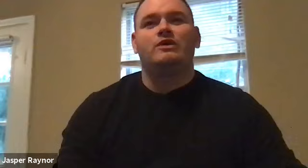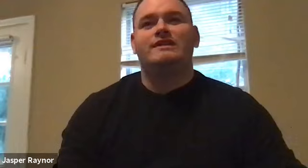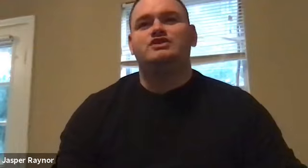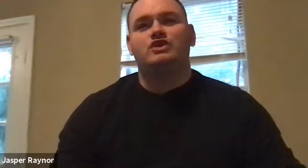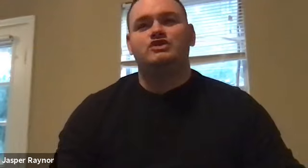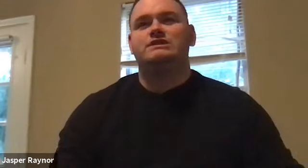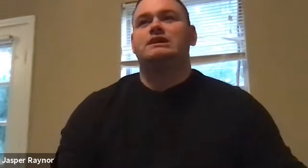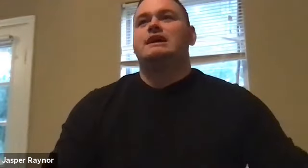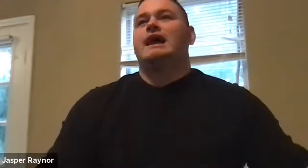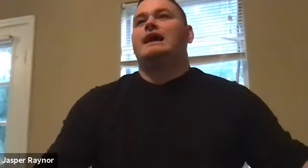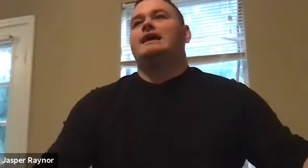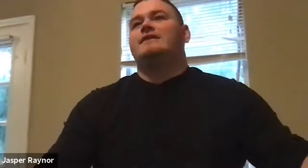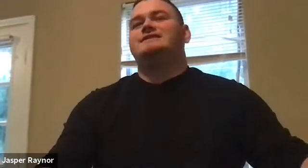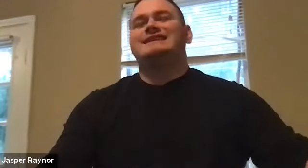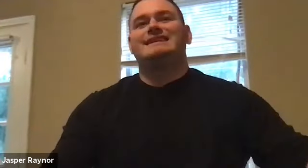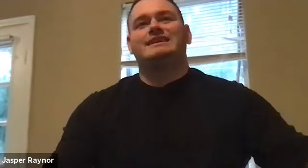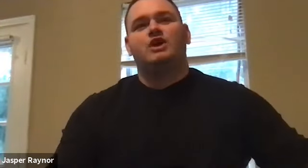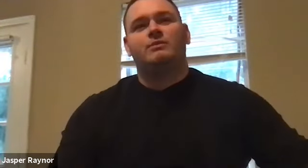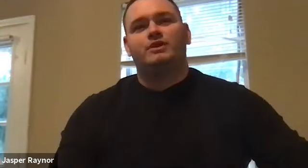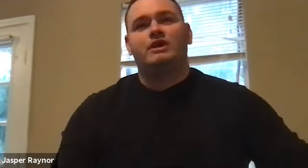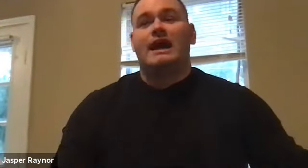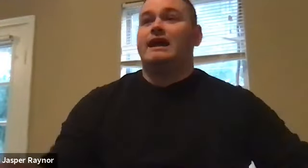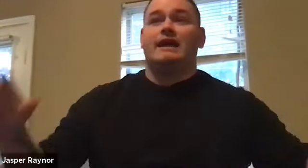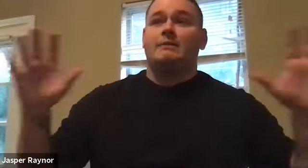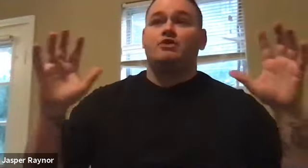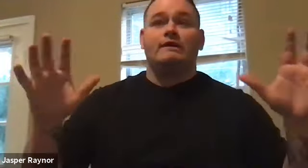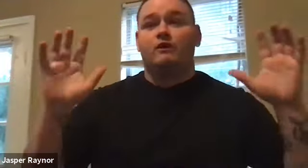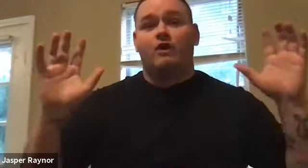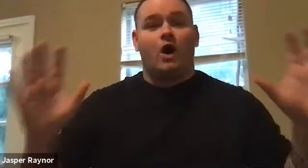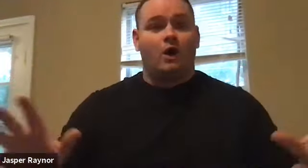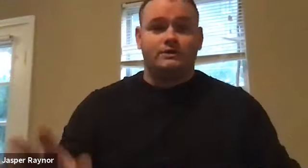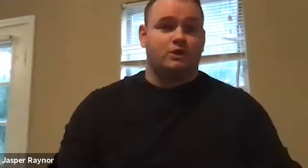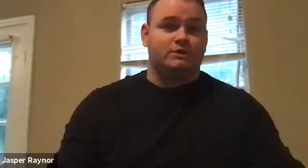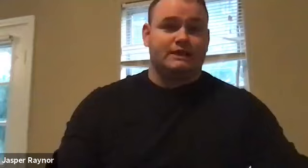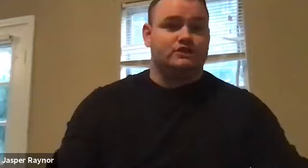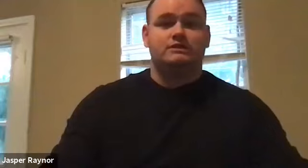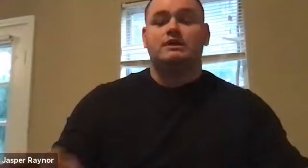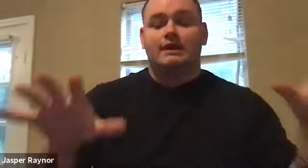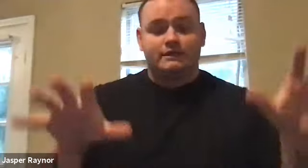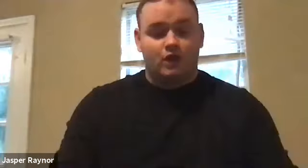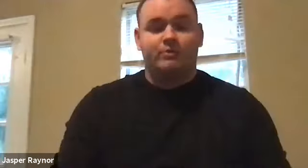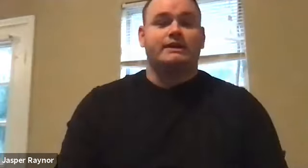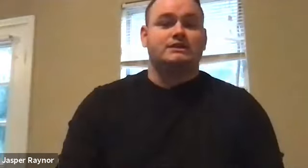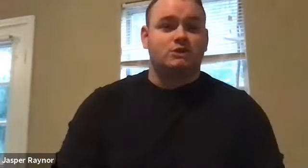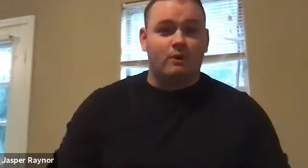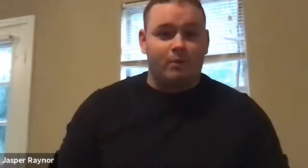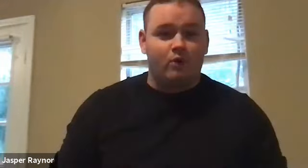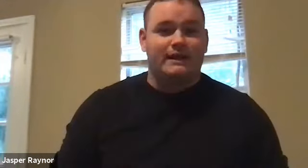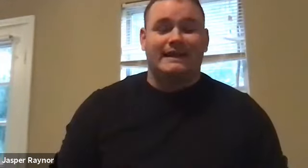these churches and I've seen the interpreter, and I'm grateful for all interpretation. Interpreting is so important, and I'd